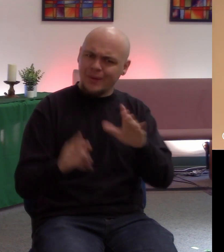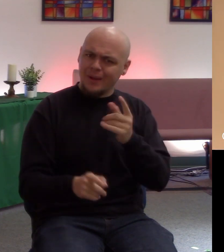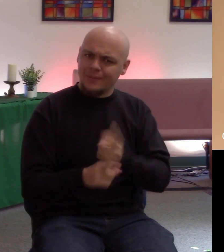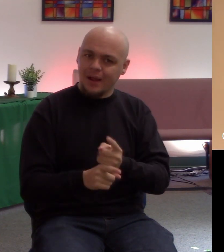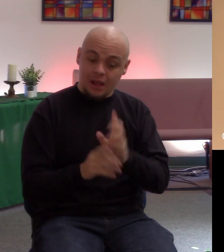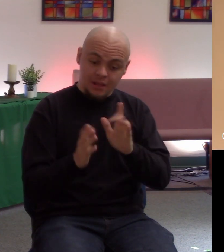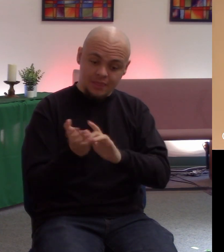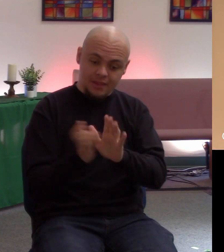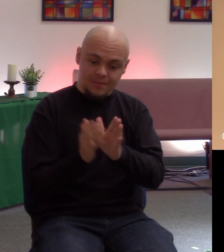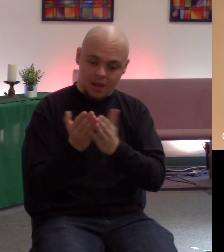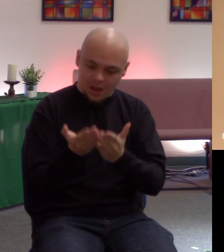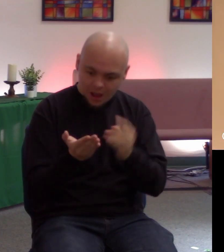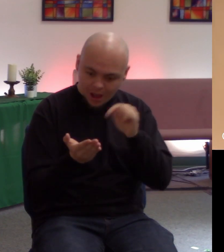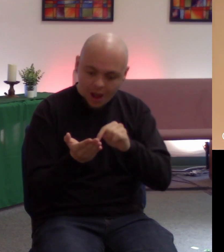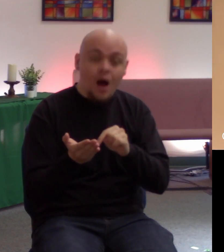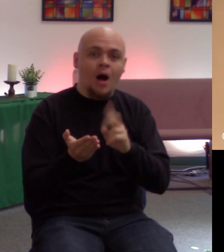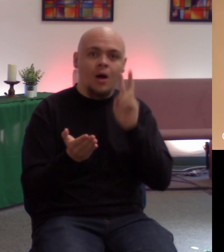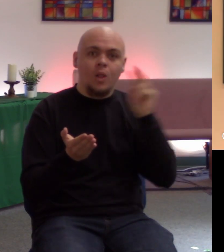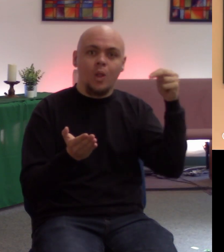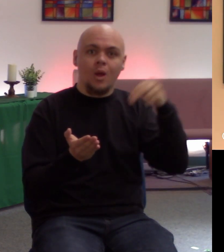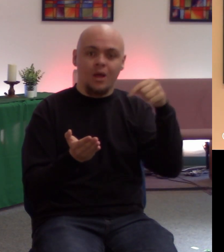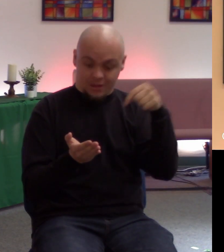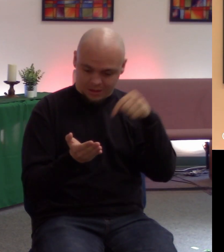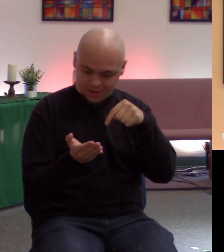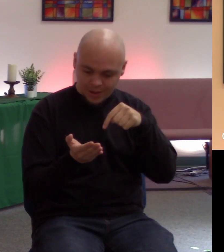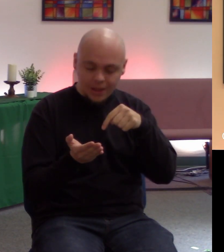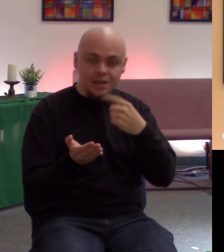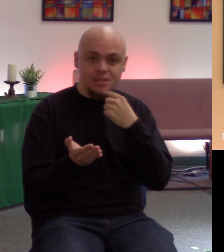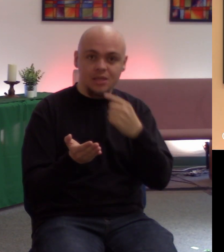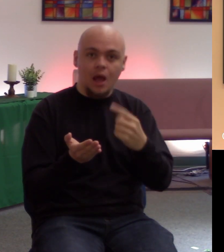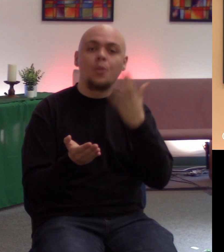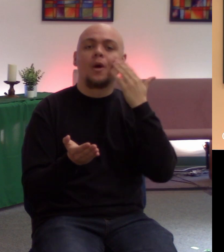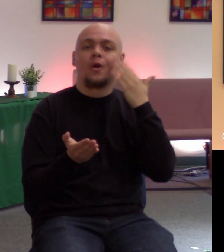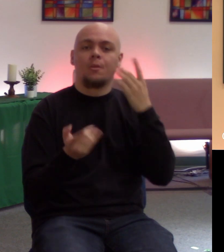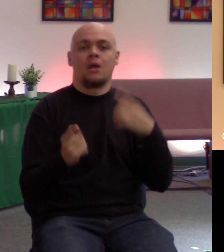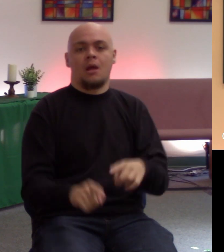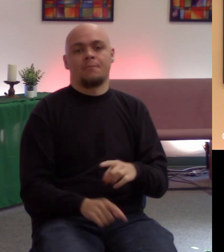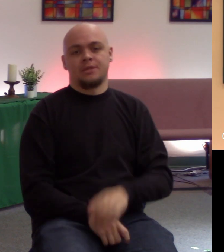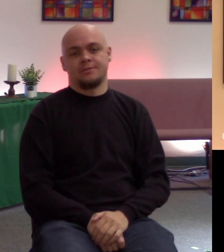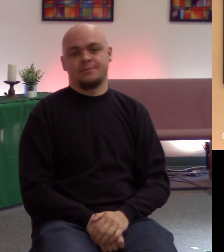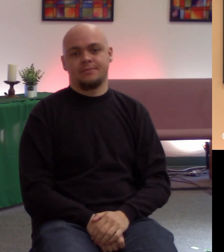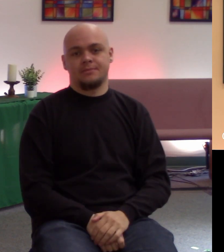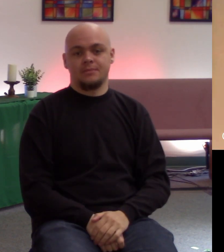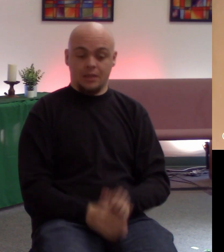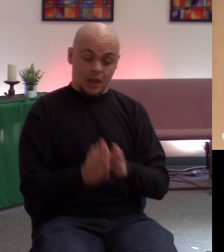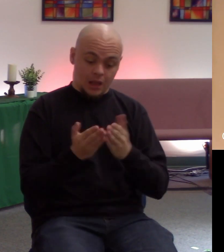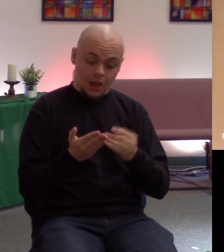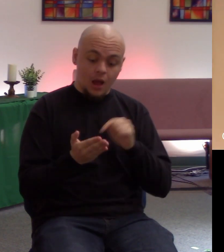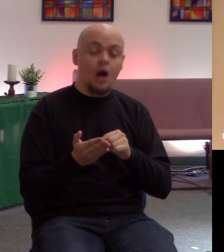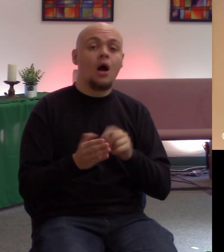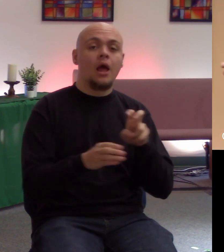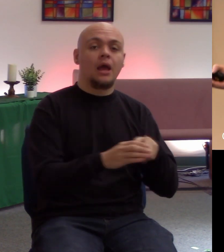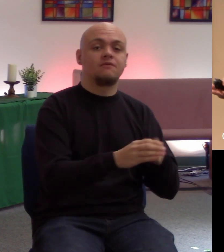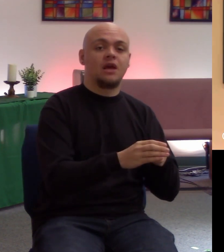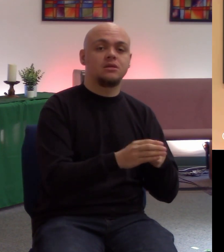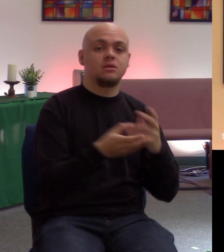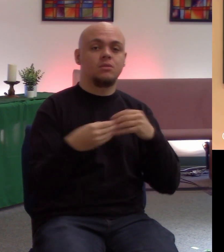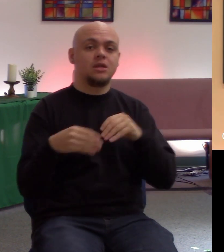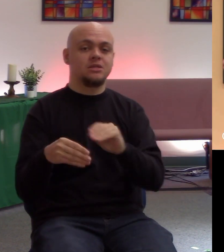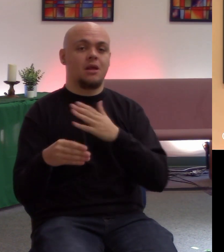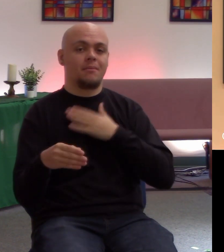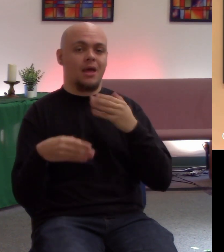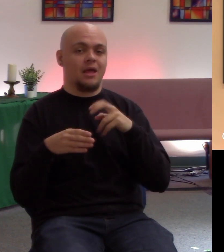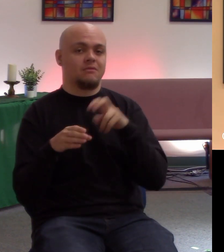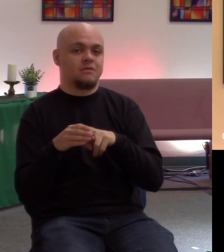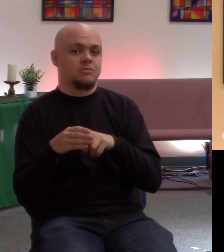Wouldn't it be great if we could just open up the Bible, look at a verse, and go, oh, look right there. Now I know what's going to happen. Now I know what to invest in, or now I know when